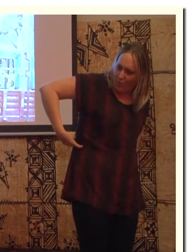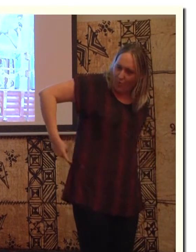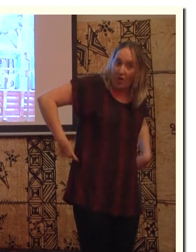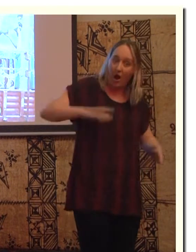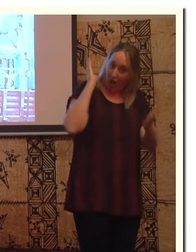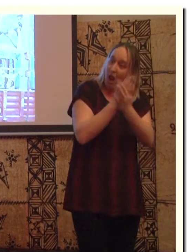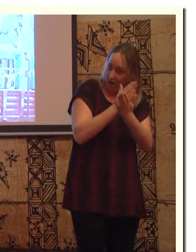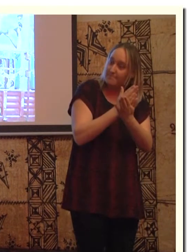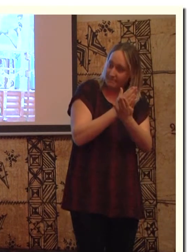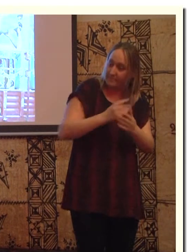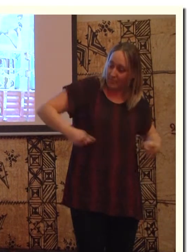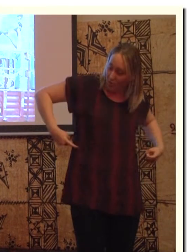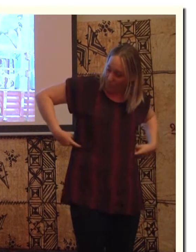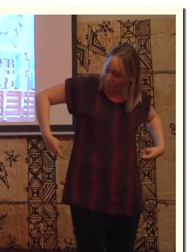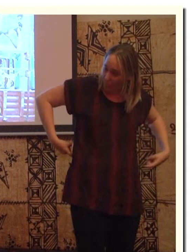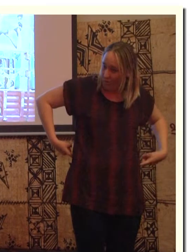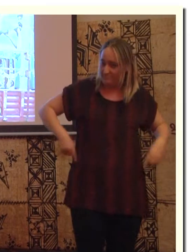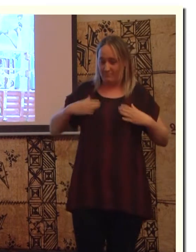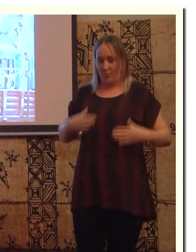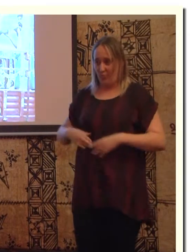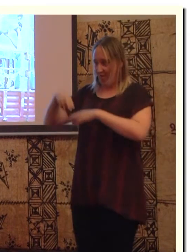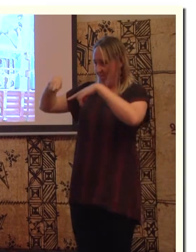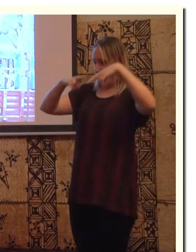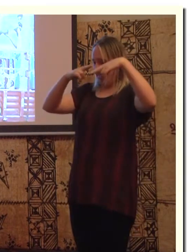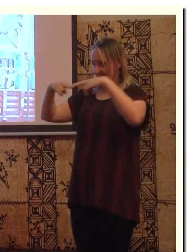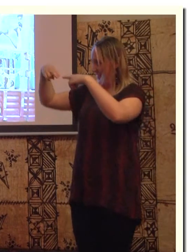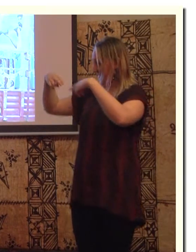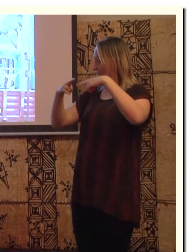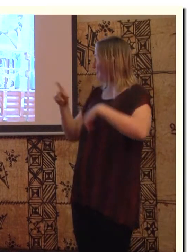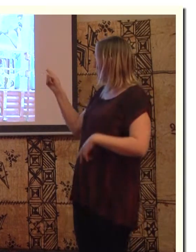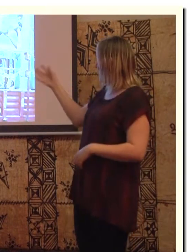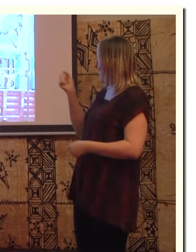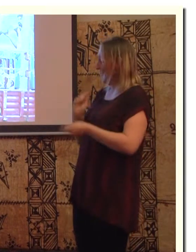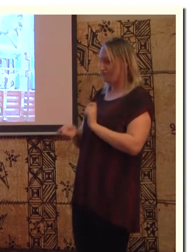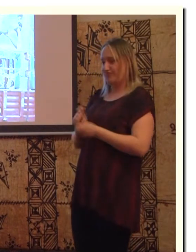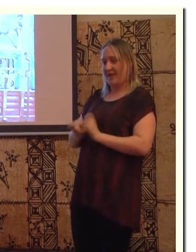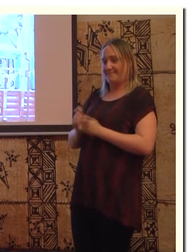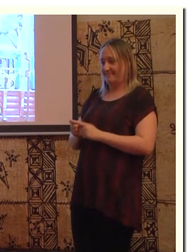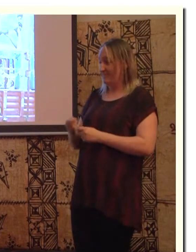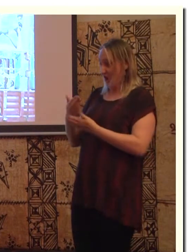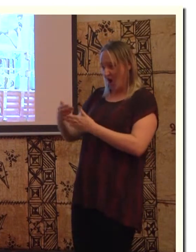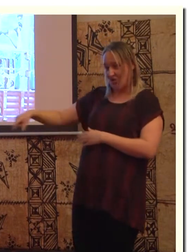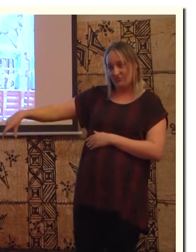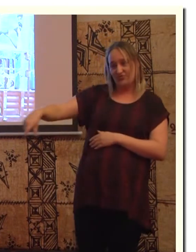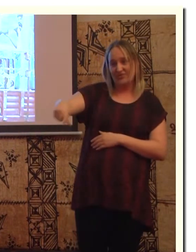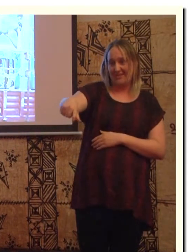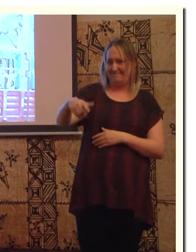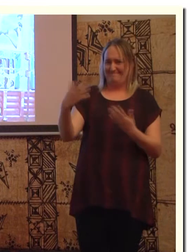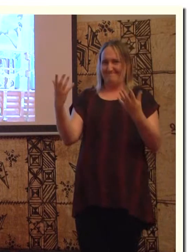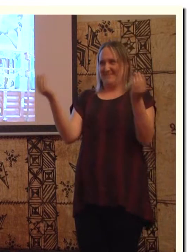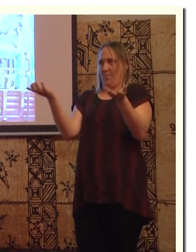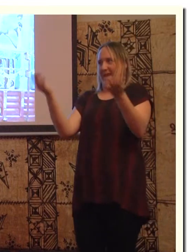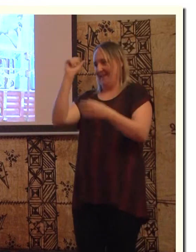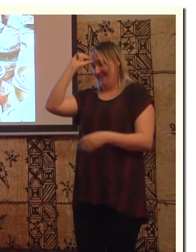here. This man actually has hooks through his skin and he's dangling from the frame at the